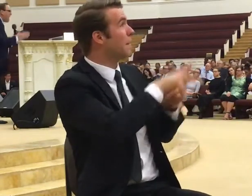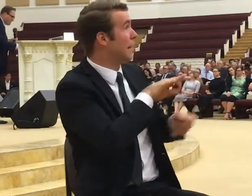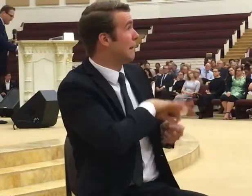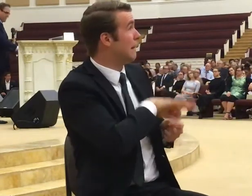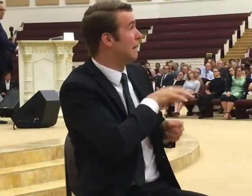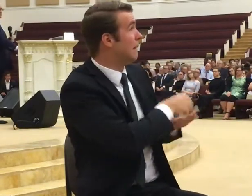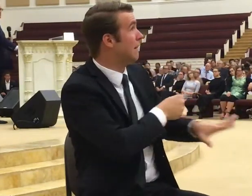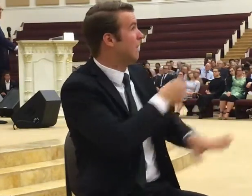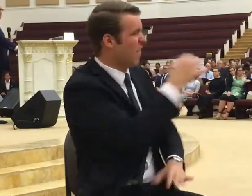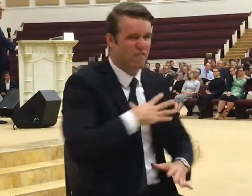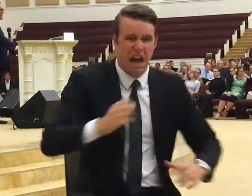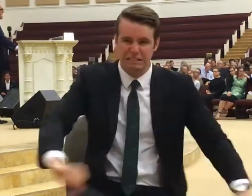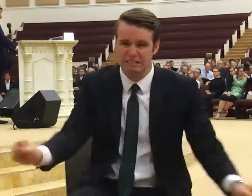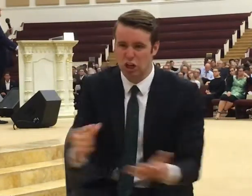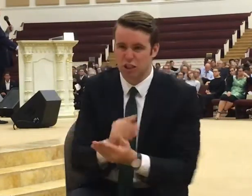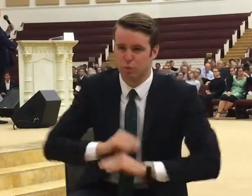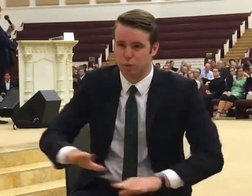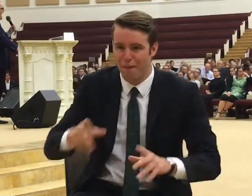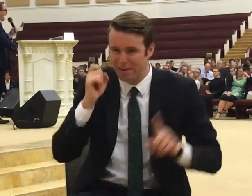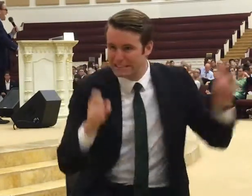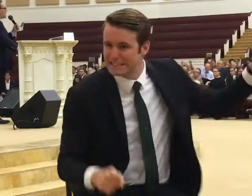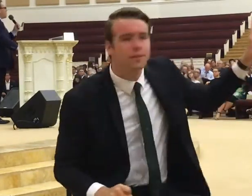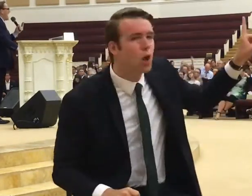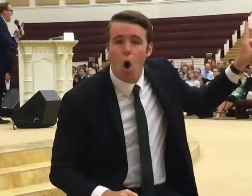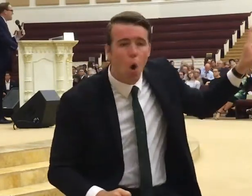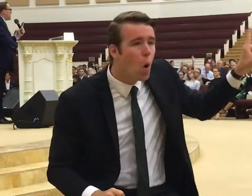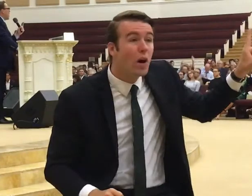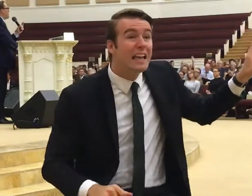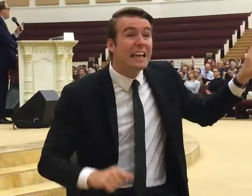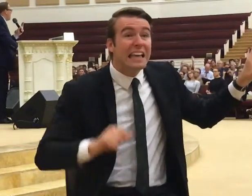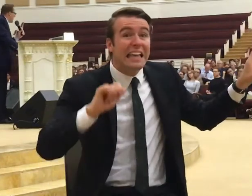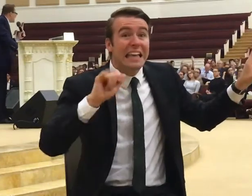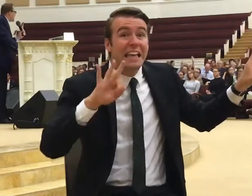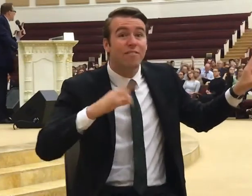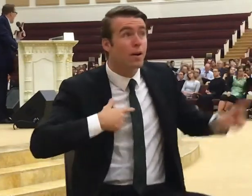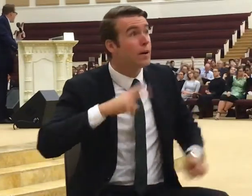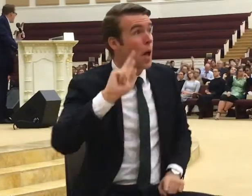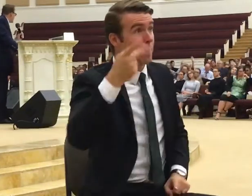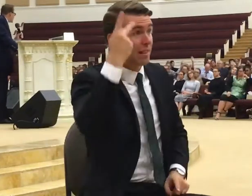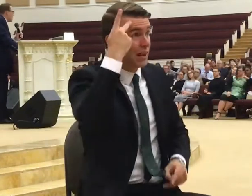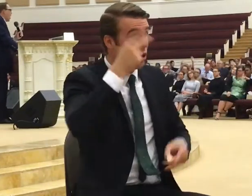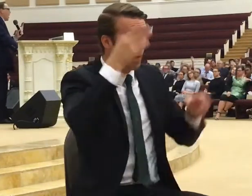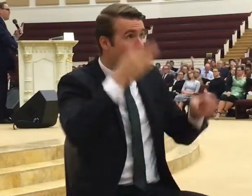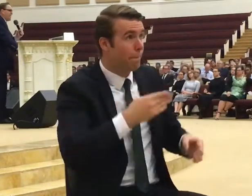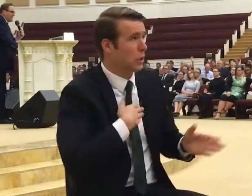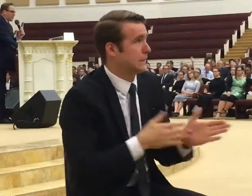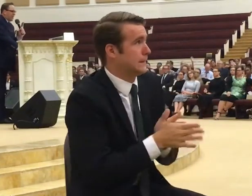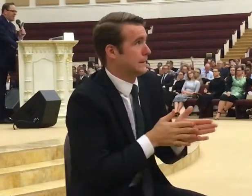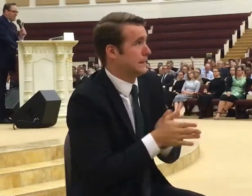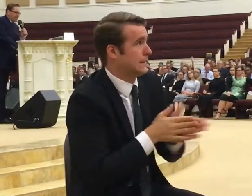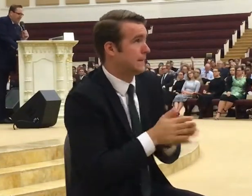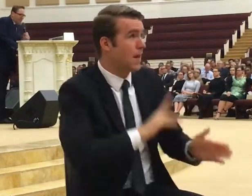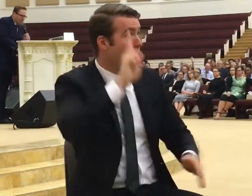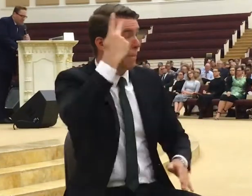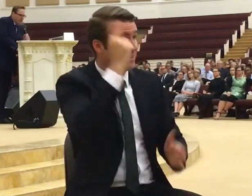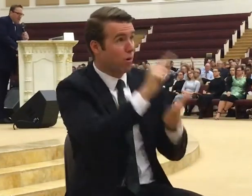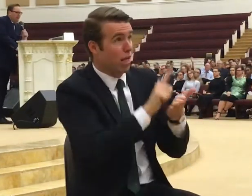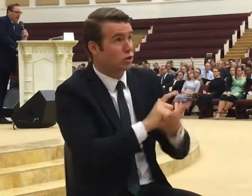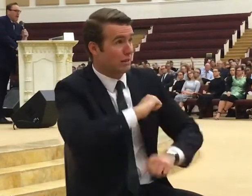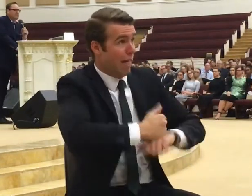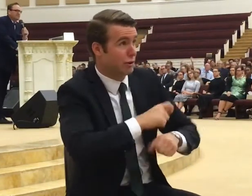to office. If you are hanging your hat on political candidates or political